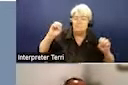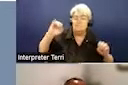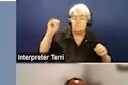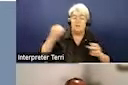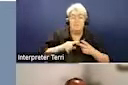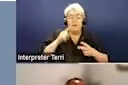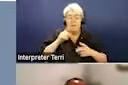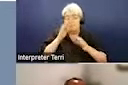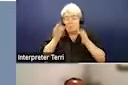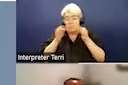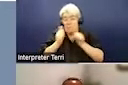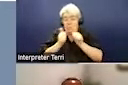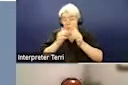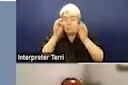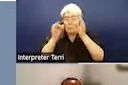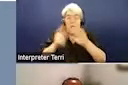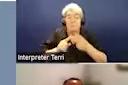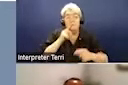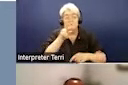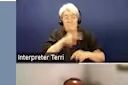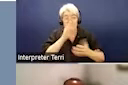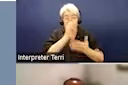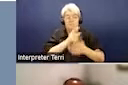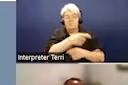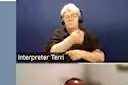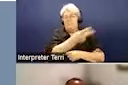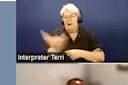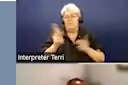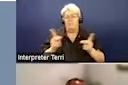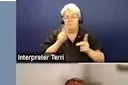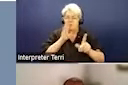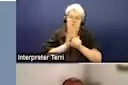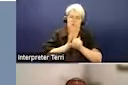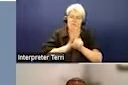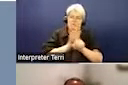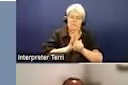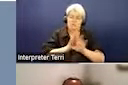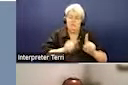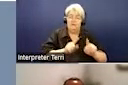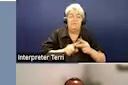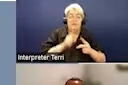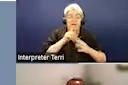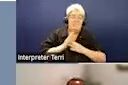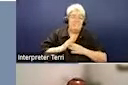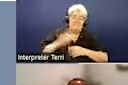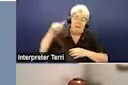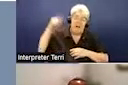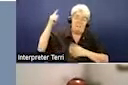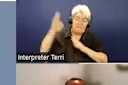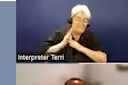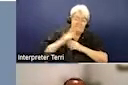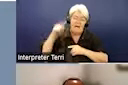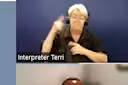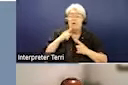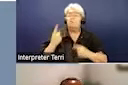race. But as you can see from the pictures, there are a number of folks. But the number one person, the top of the list, is a person that we'll be